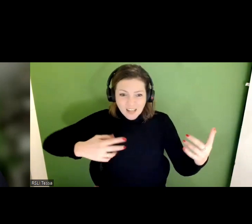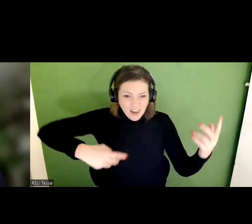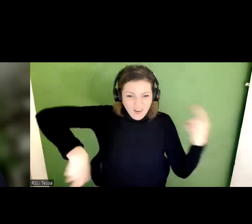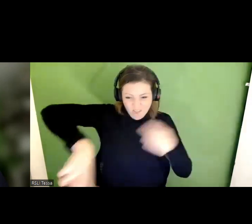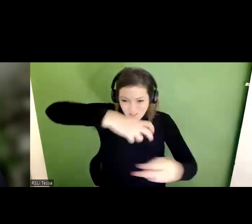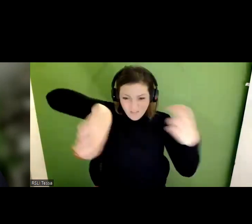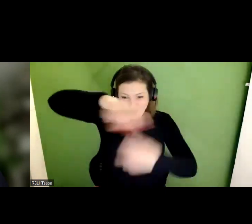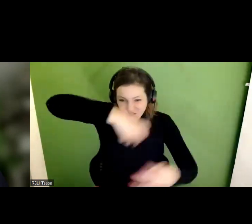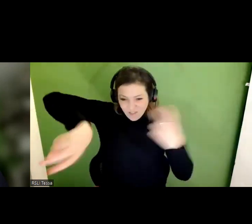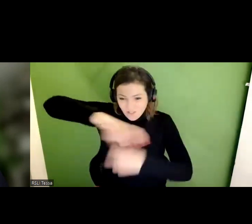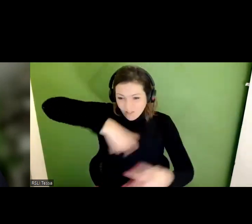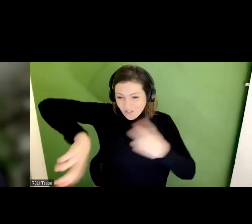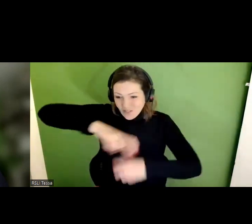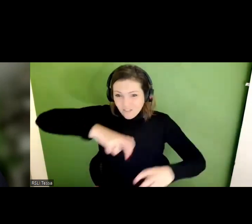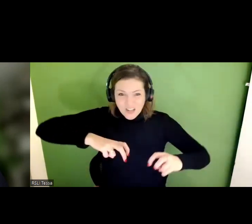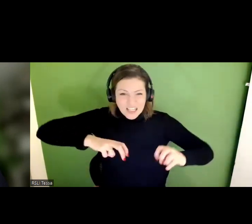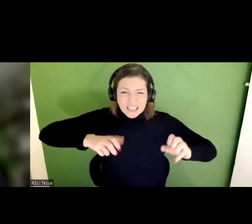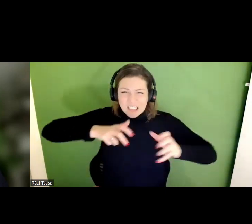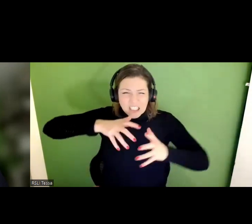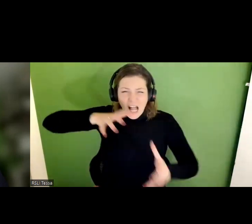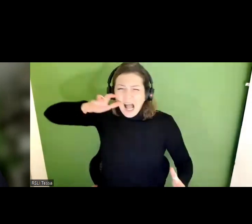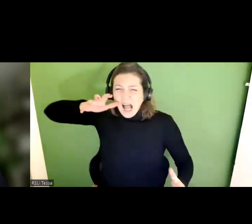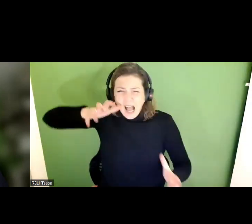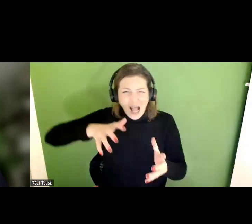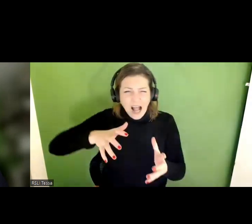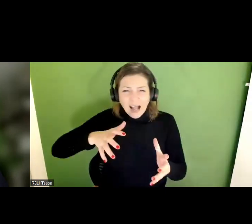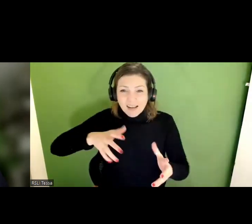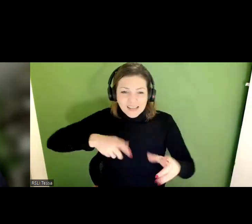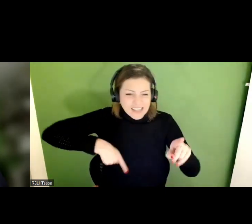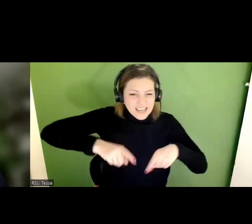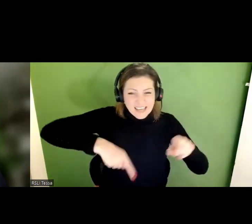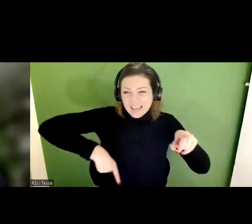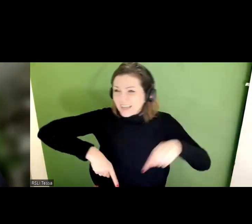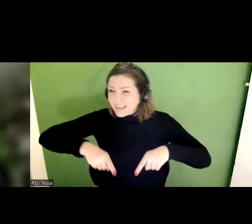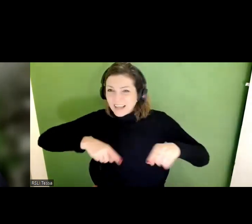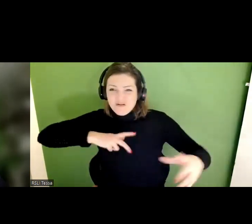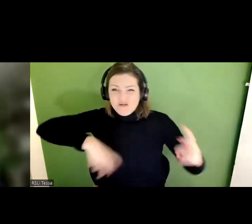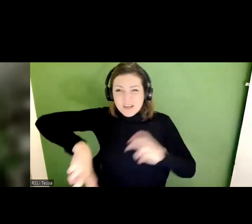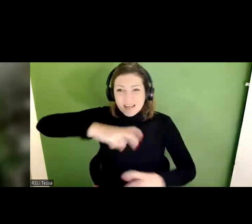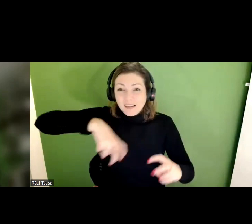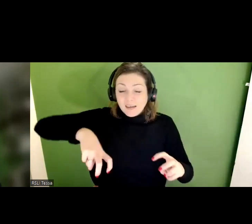running about, shouting and kicking the ball.